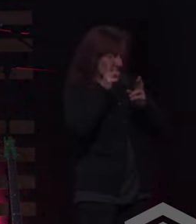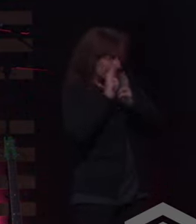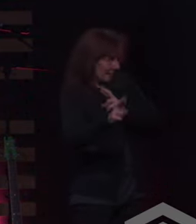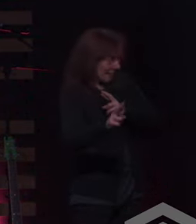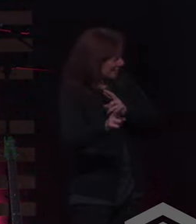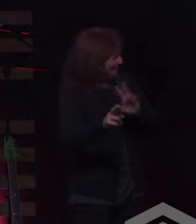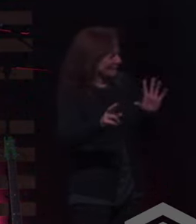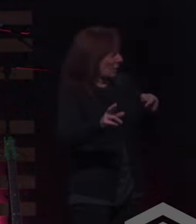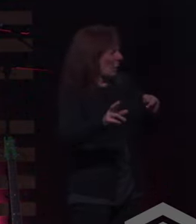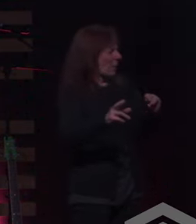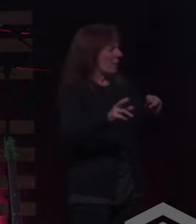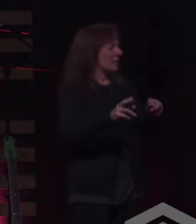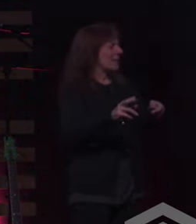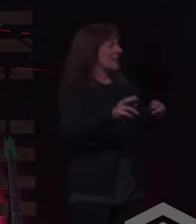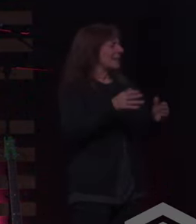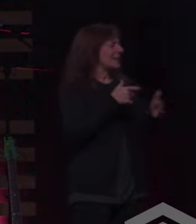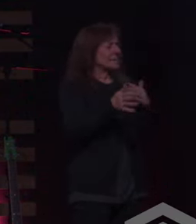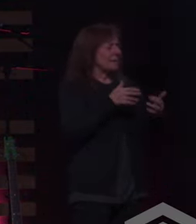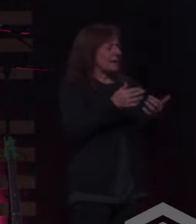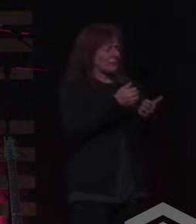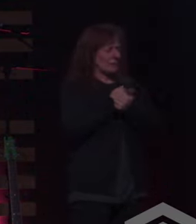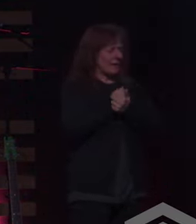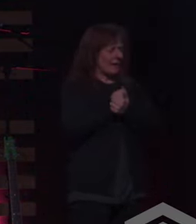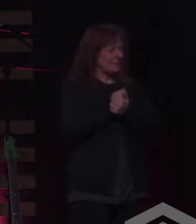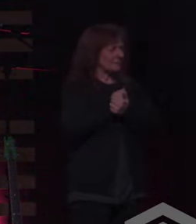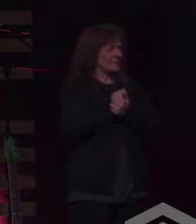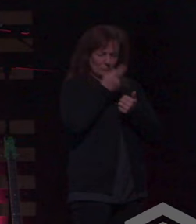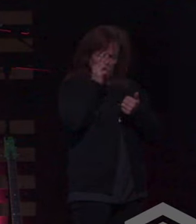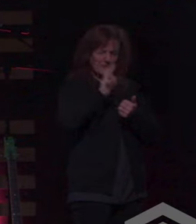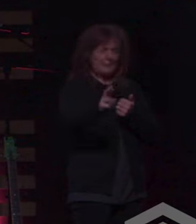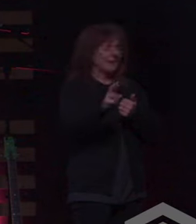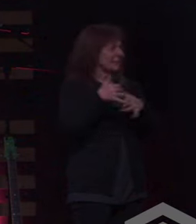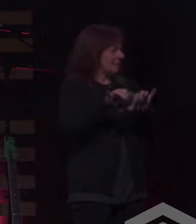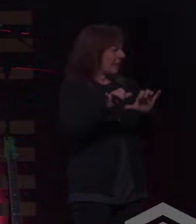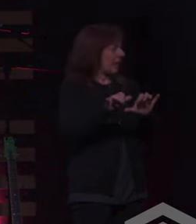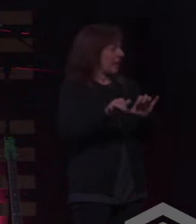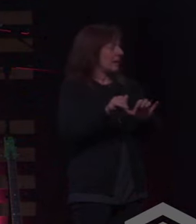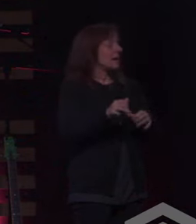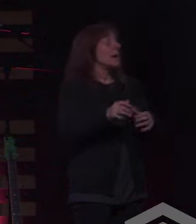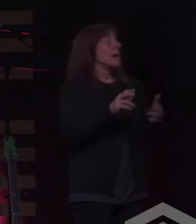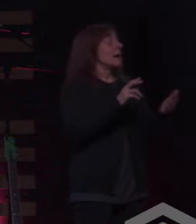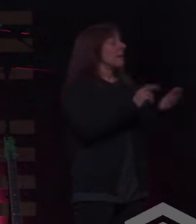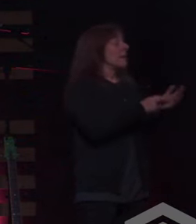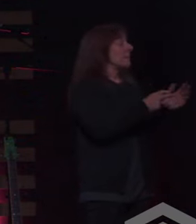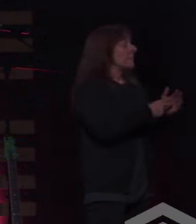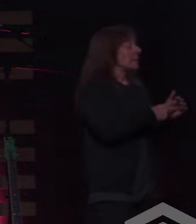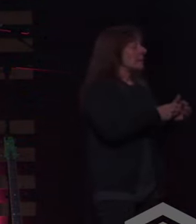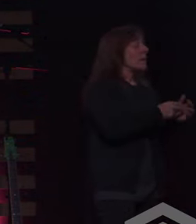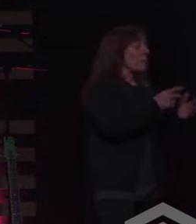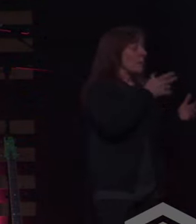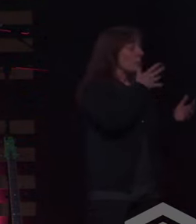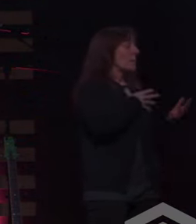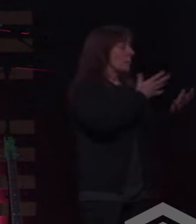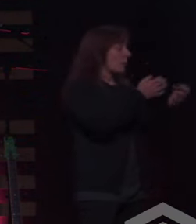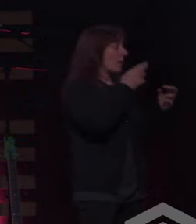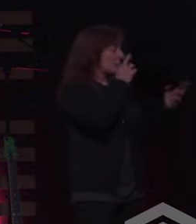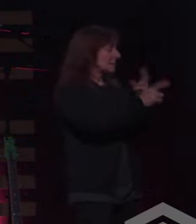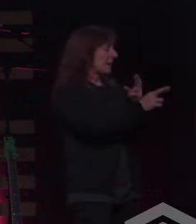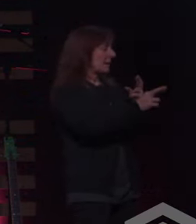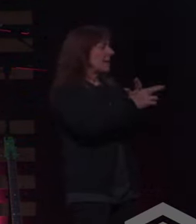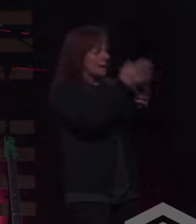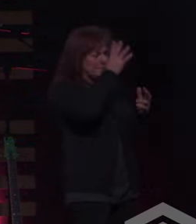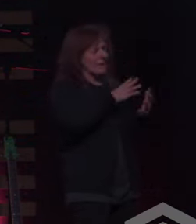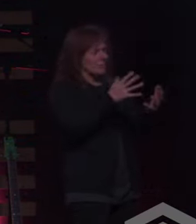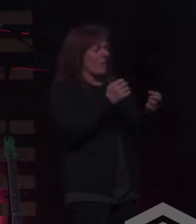then I get love. Now, this doesn't mean that women don't want respect and that men don't want